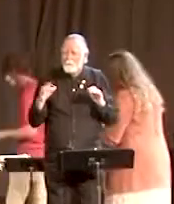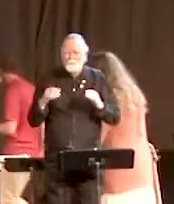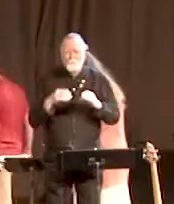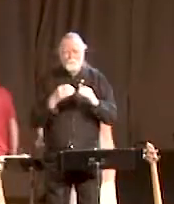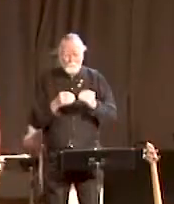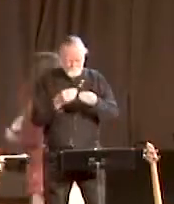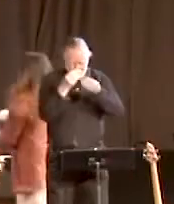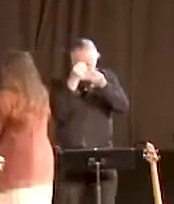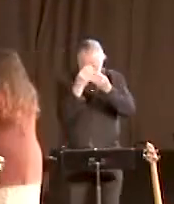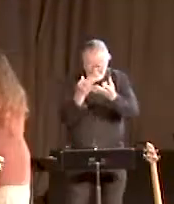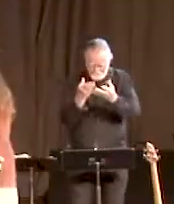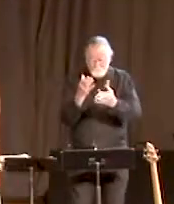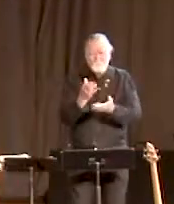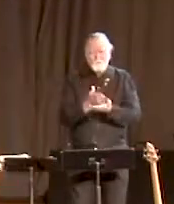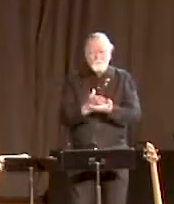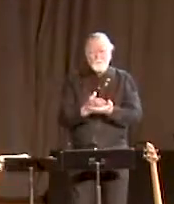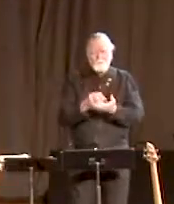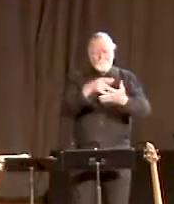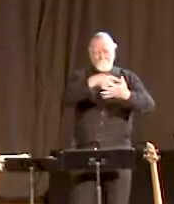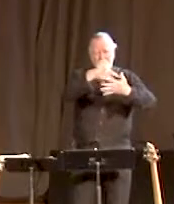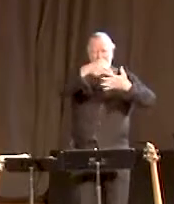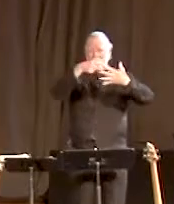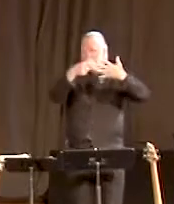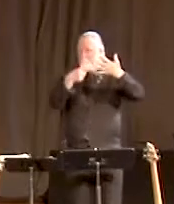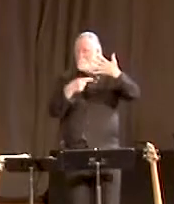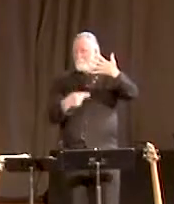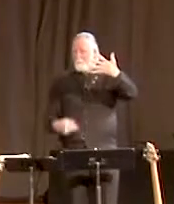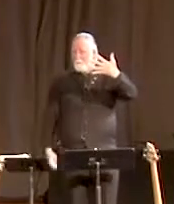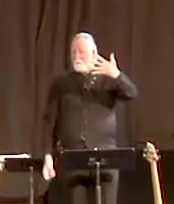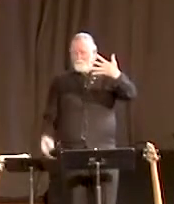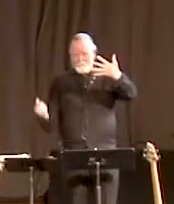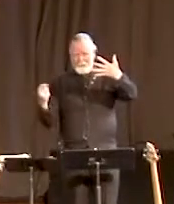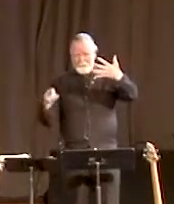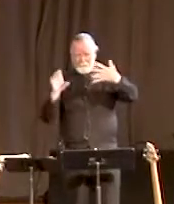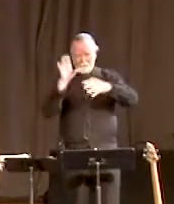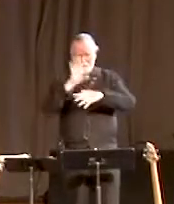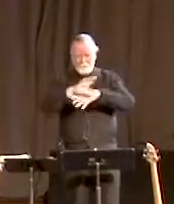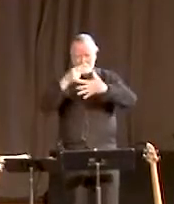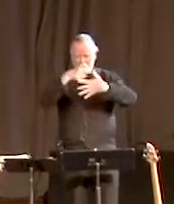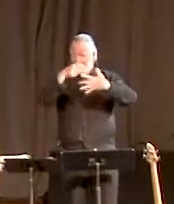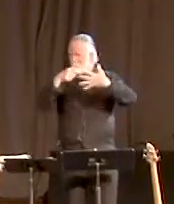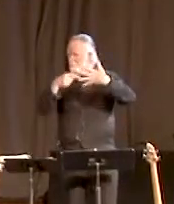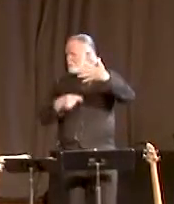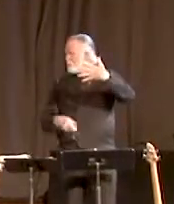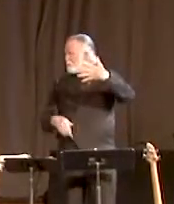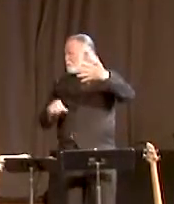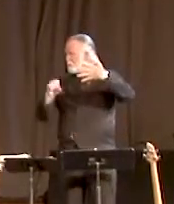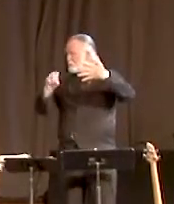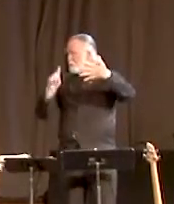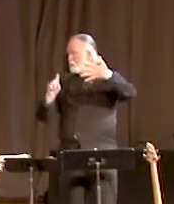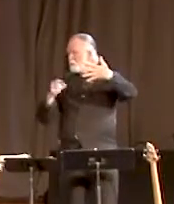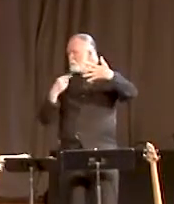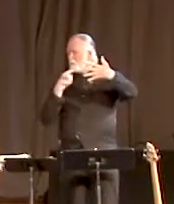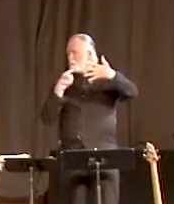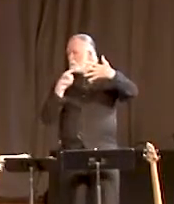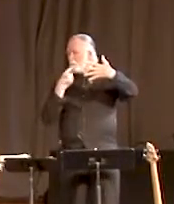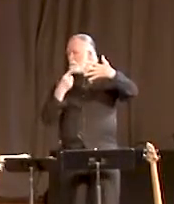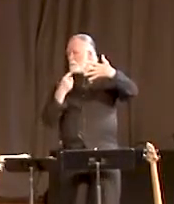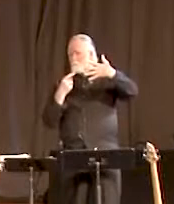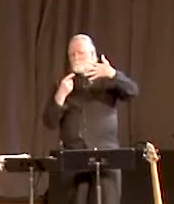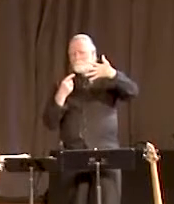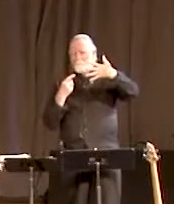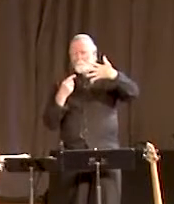a number of announcements that we have. Lots going on, and that's always good. So let me just call your attention to